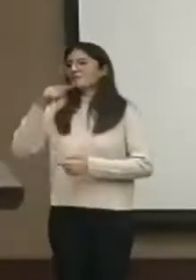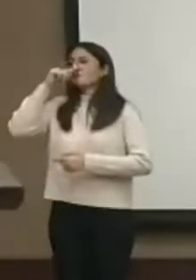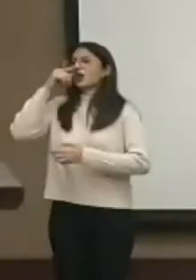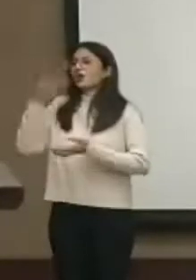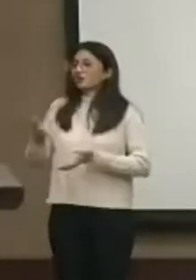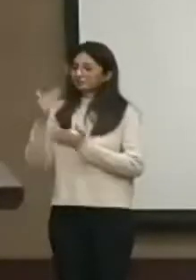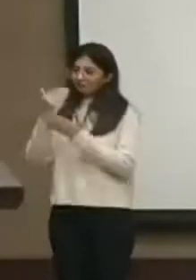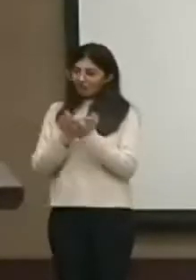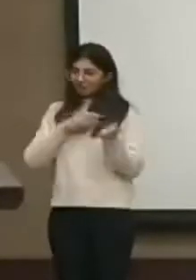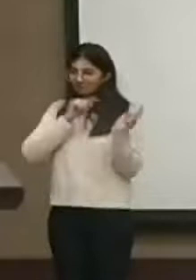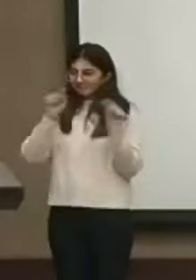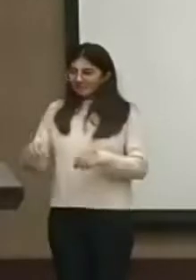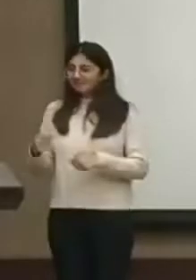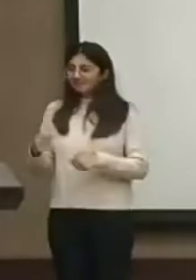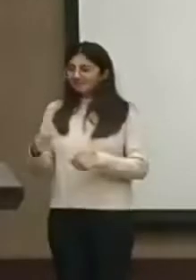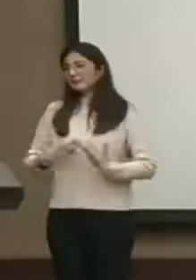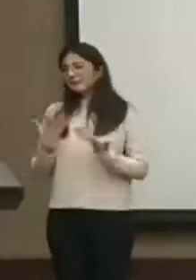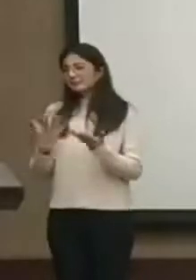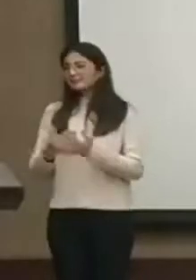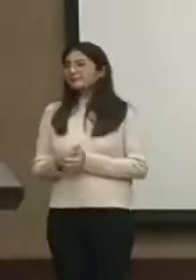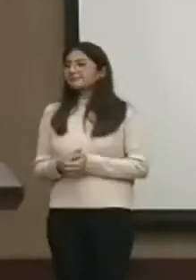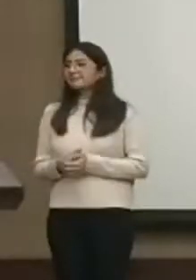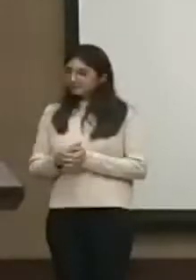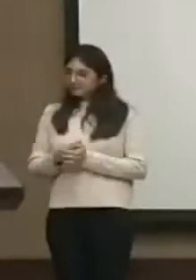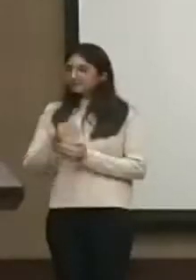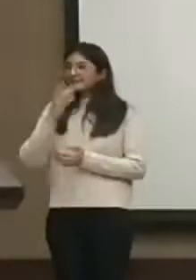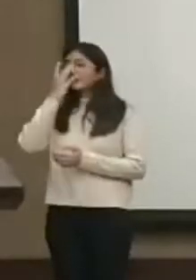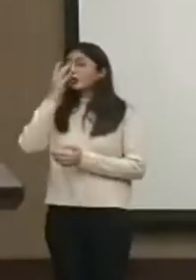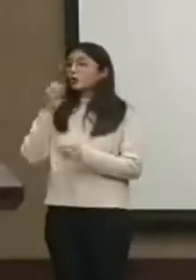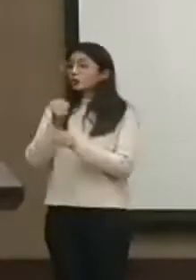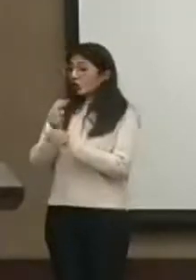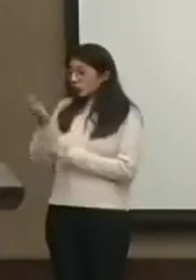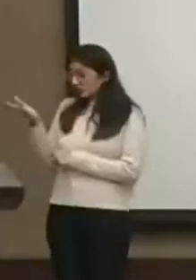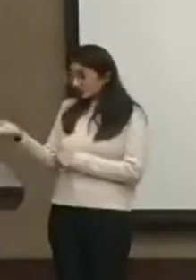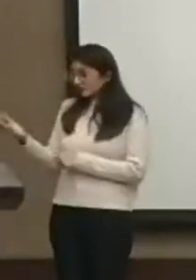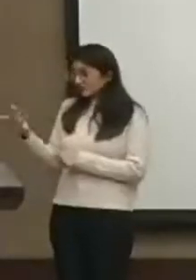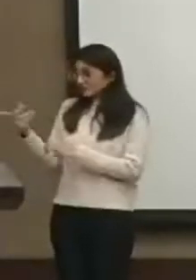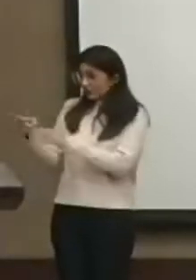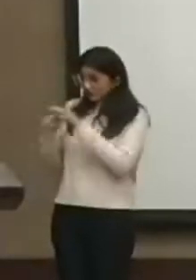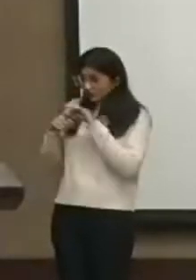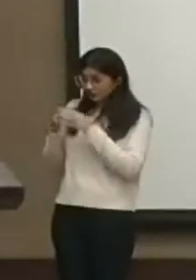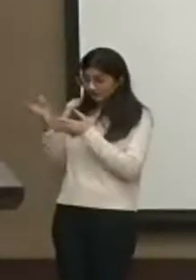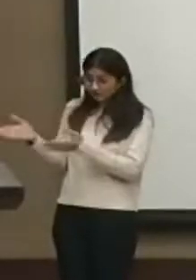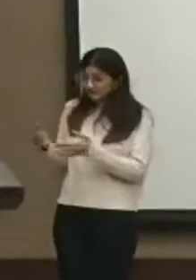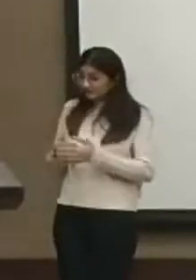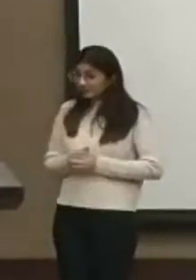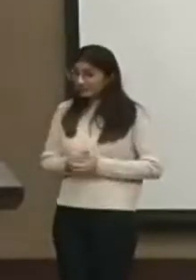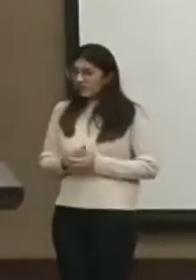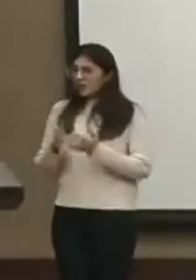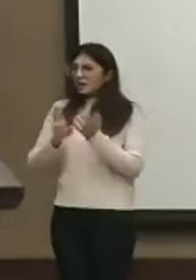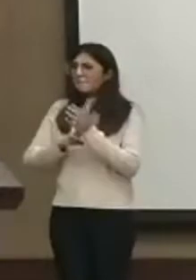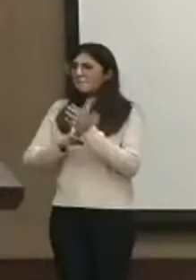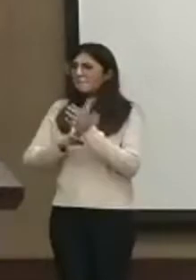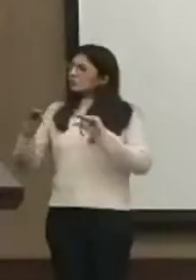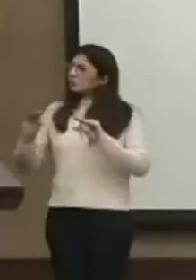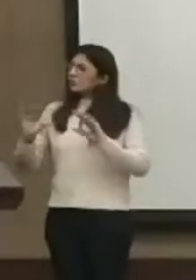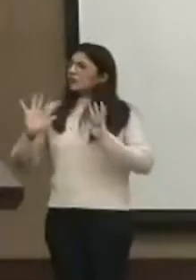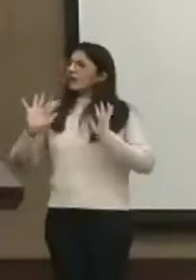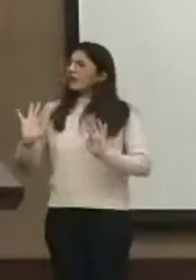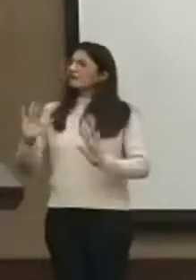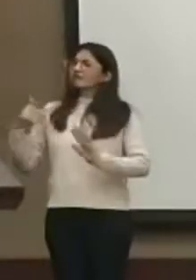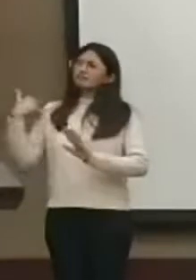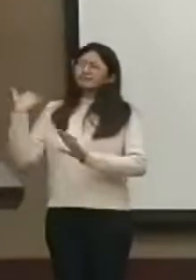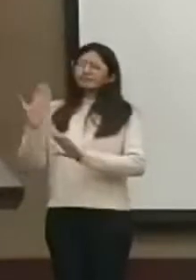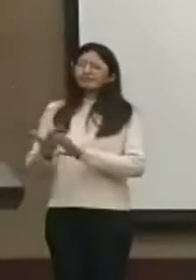today. Coming to the question, George, I think Microsoft has been on this journey